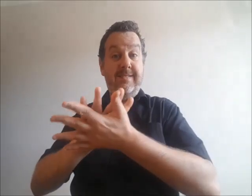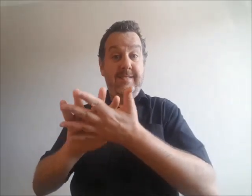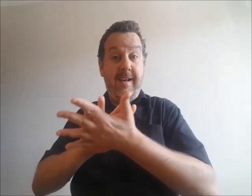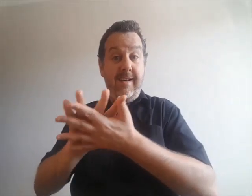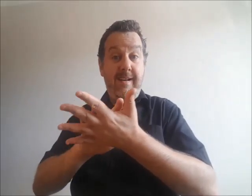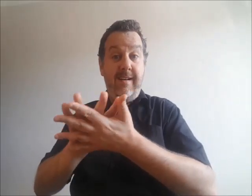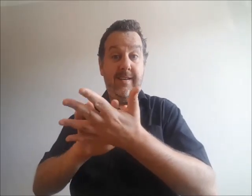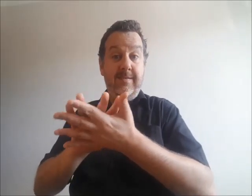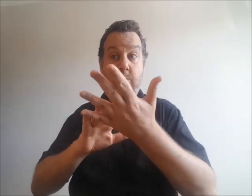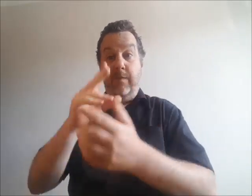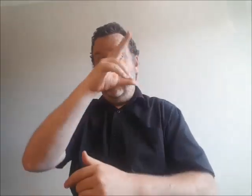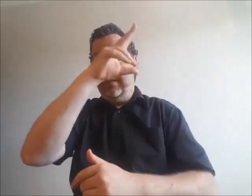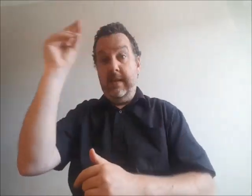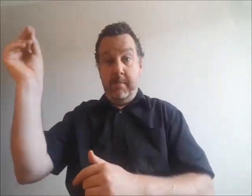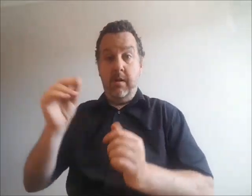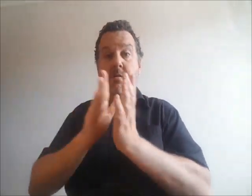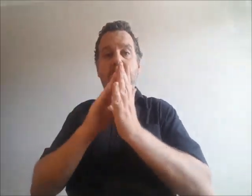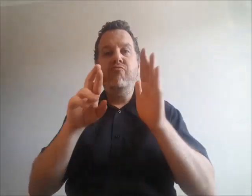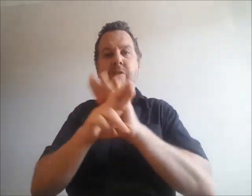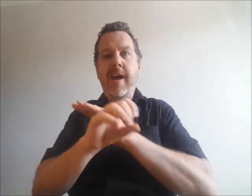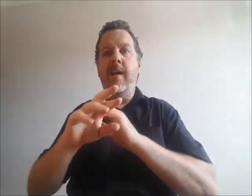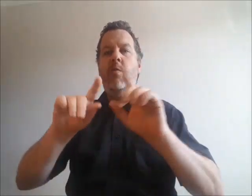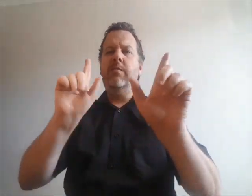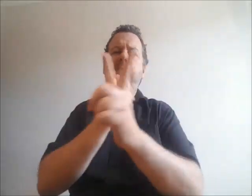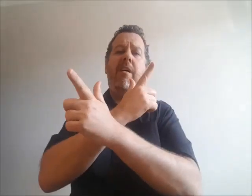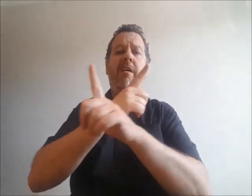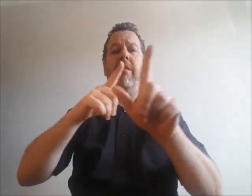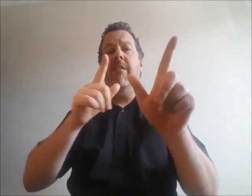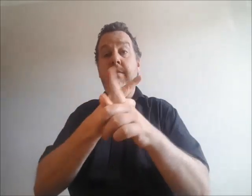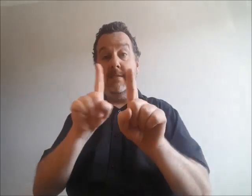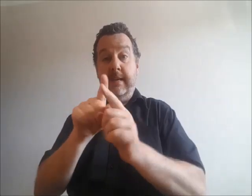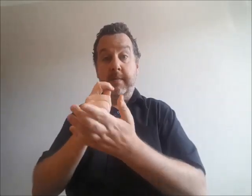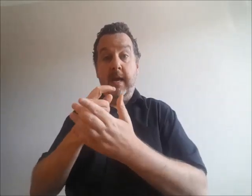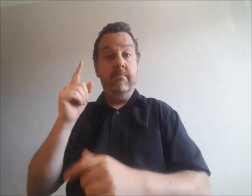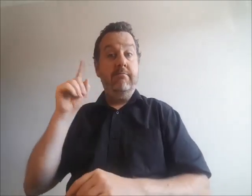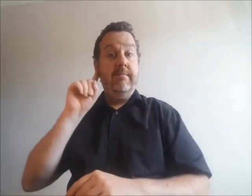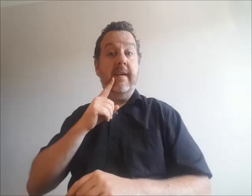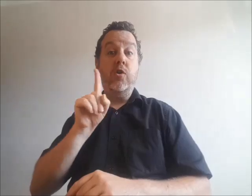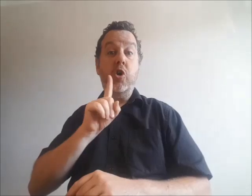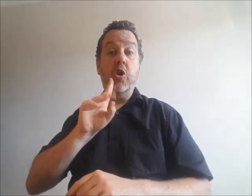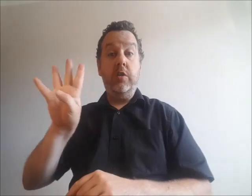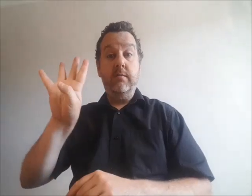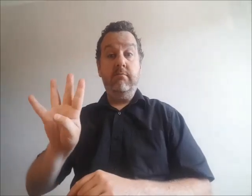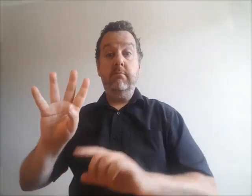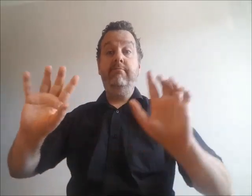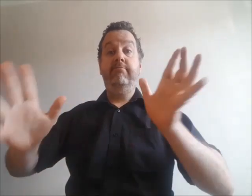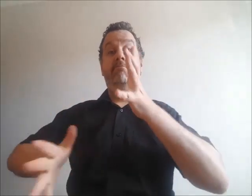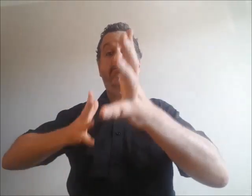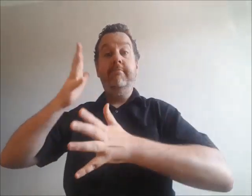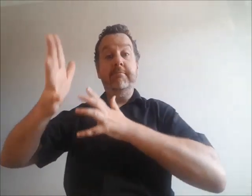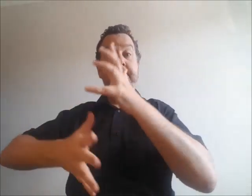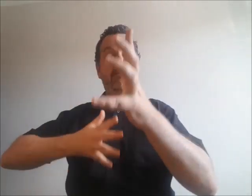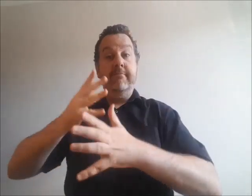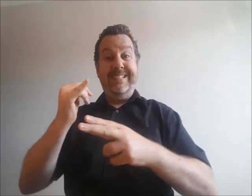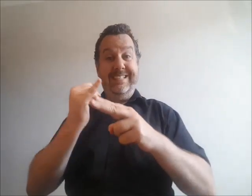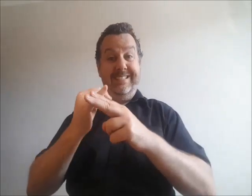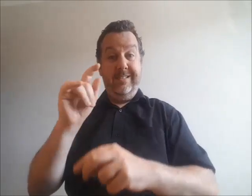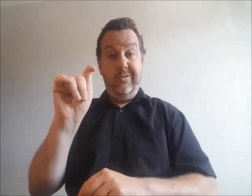sign language. So for example, that they were signing prayers, or if there was song being sung, the children